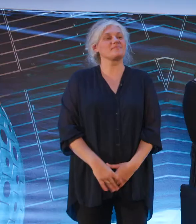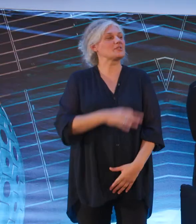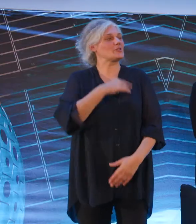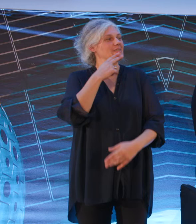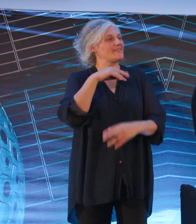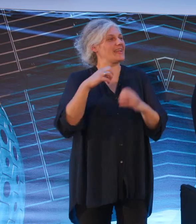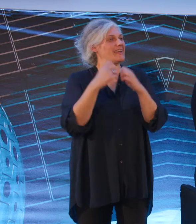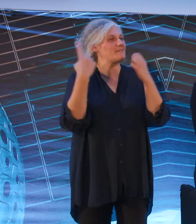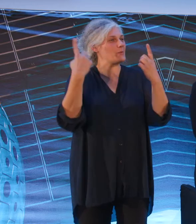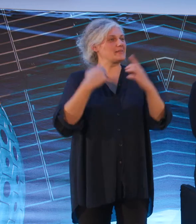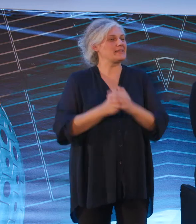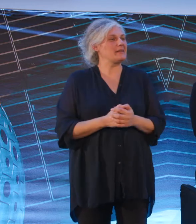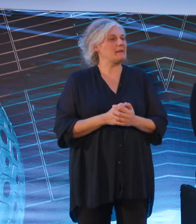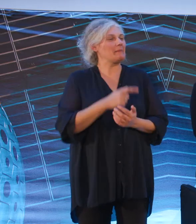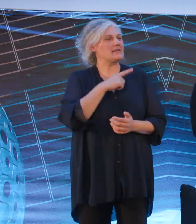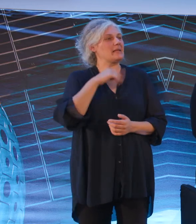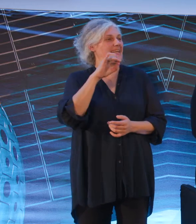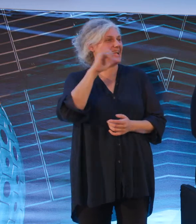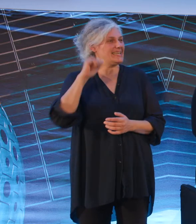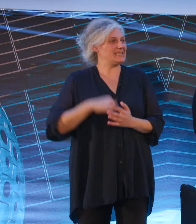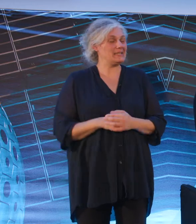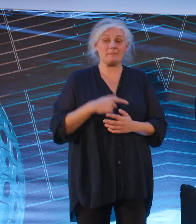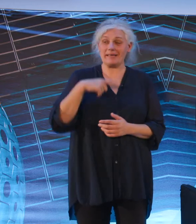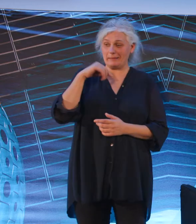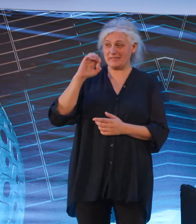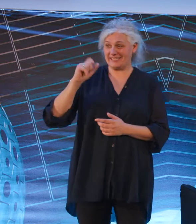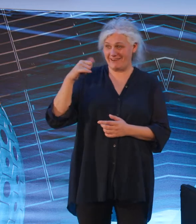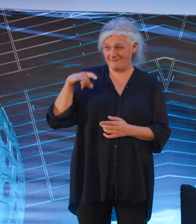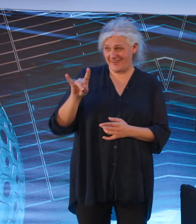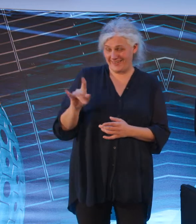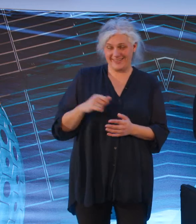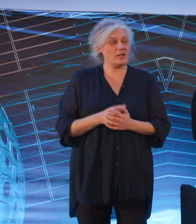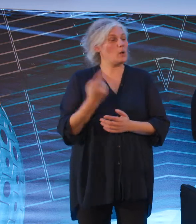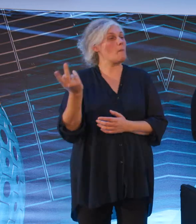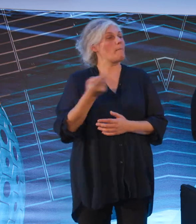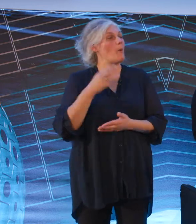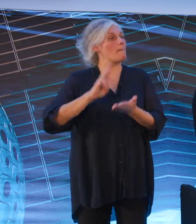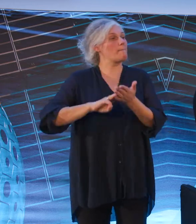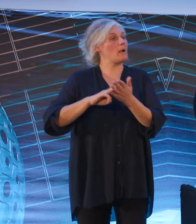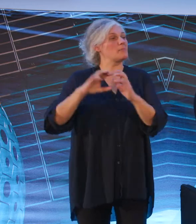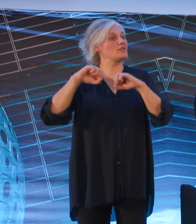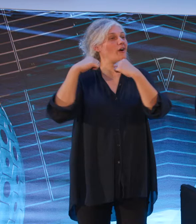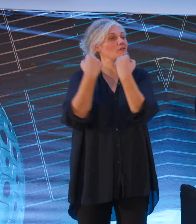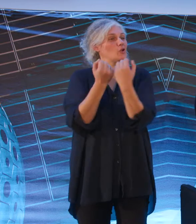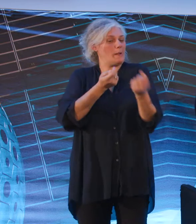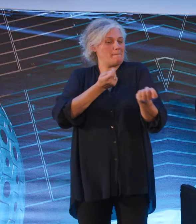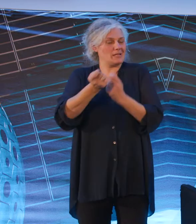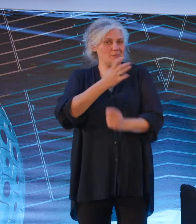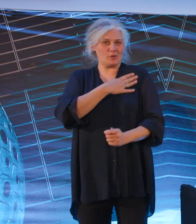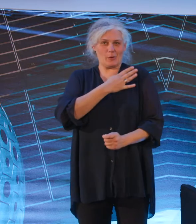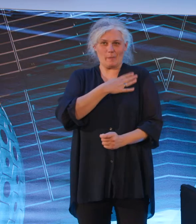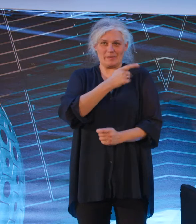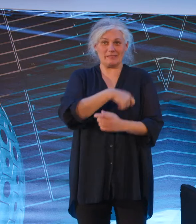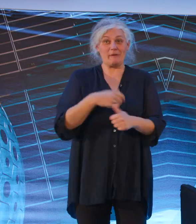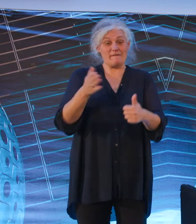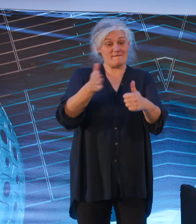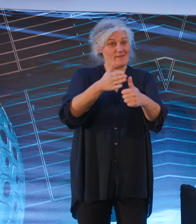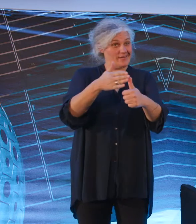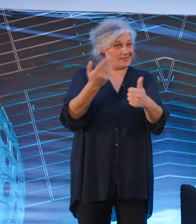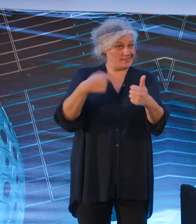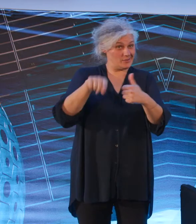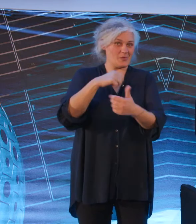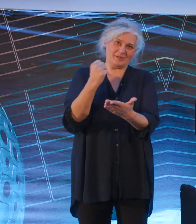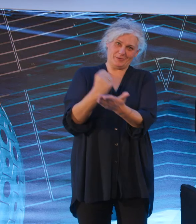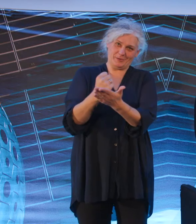Good afternoon, everybody. So my name is Kaylee. My name is Sarah. And we are both members of the Society's Management Committee, but first and foremost, we